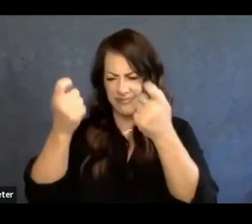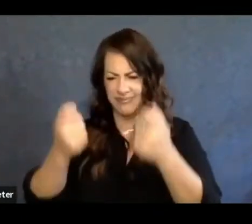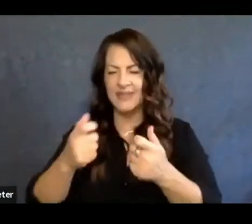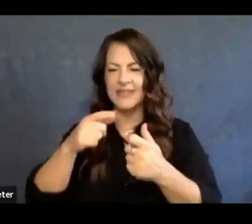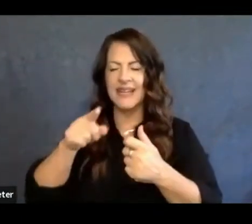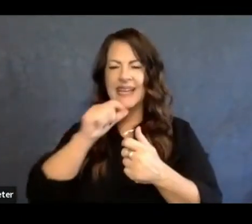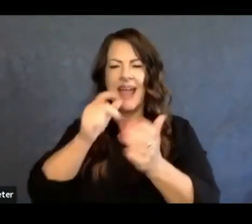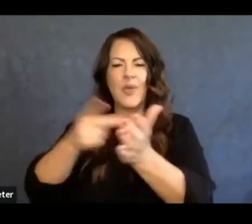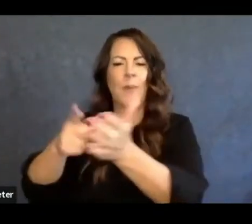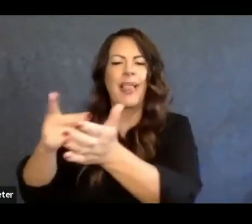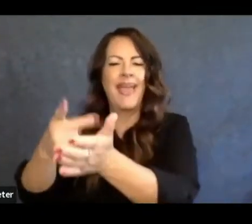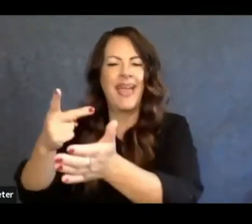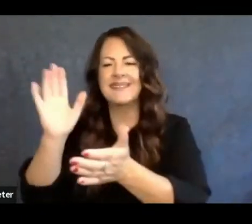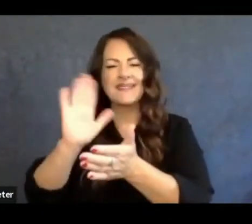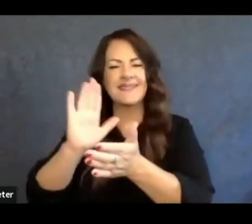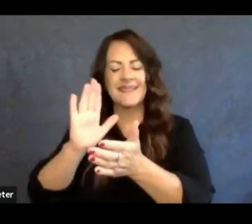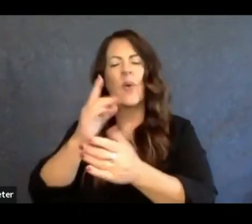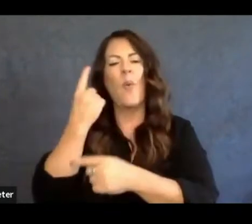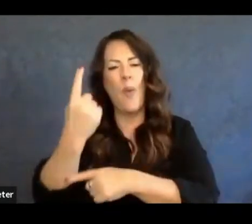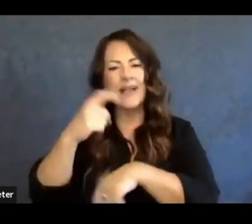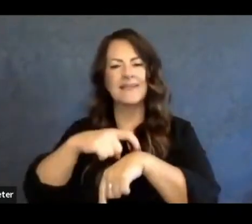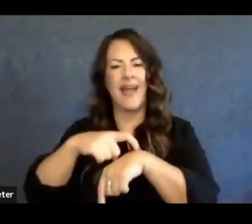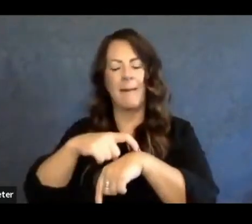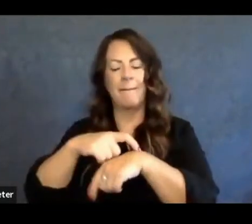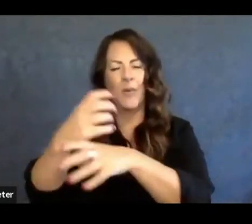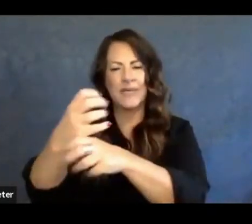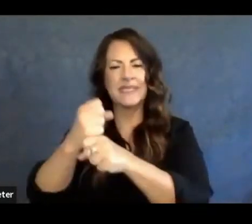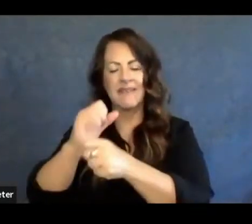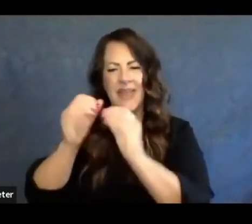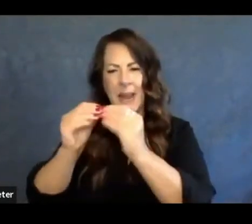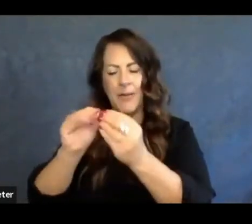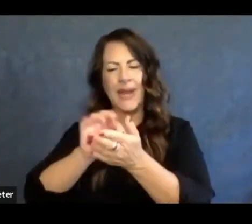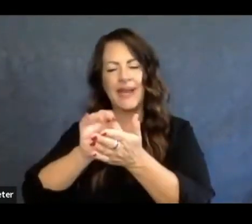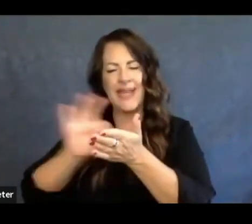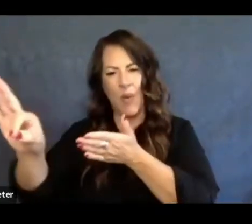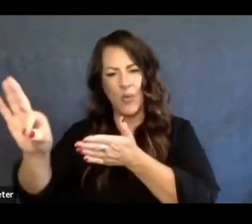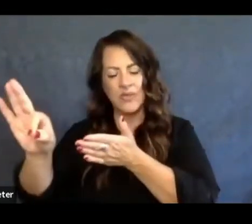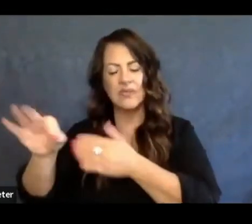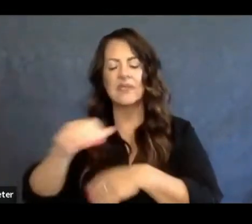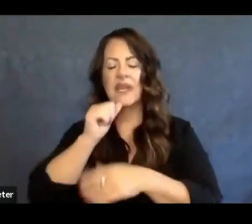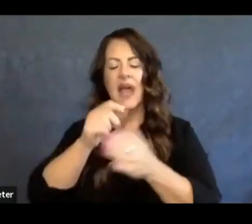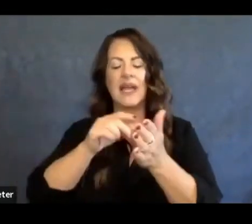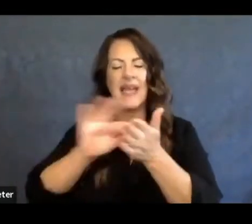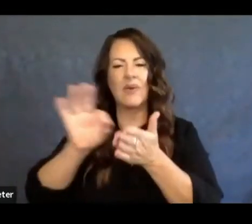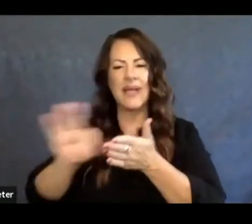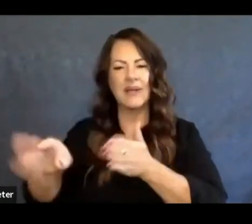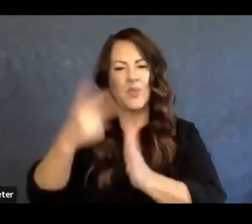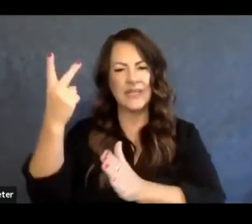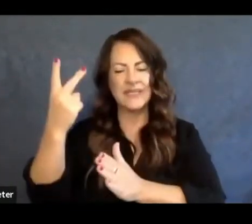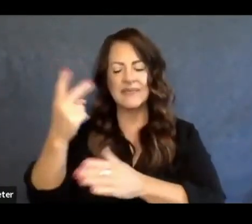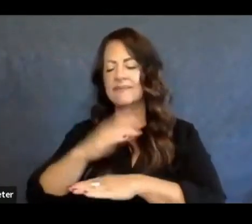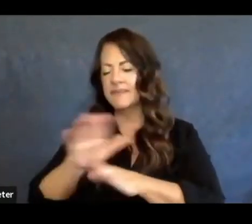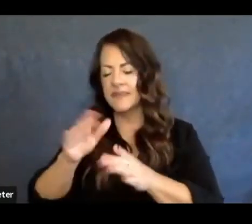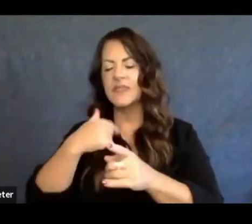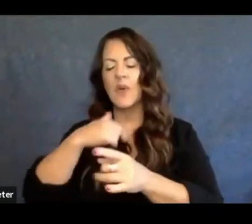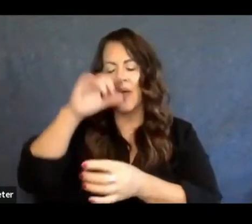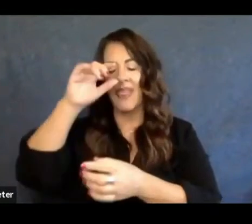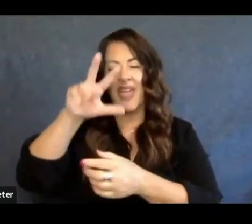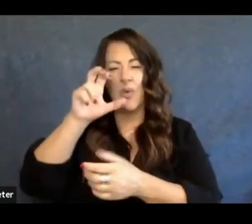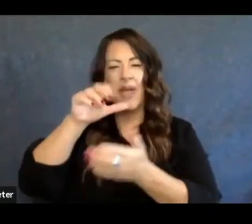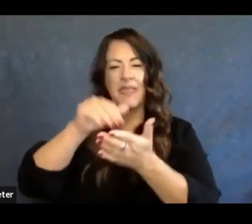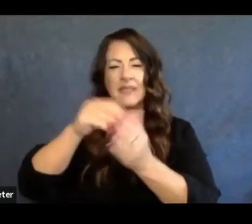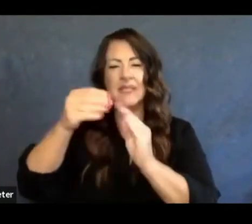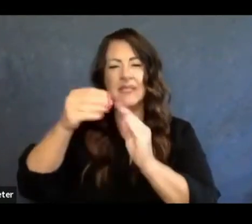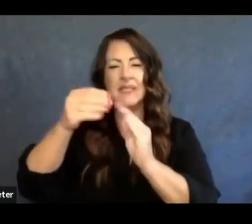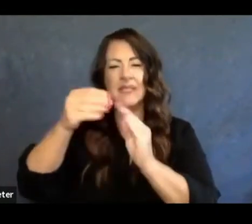single unique record. So that will happen and reduce that 300,000 potential number down. And then